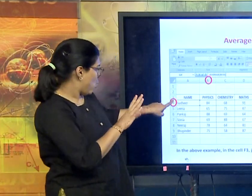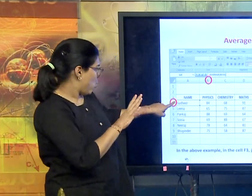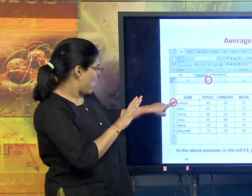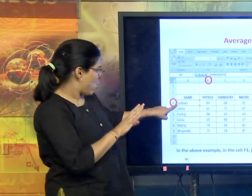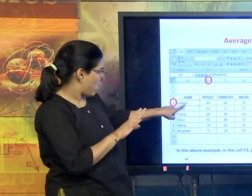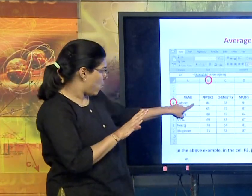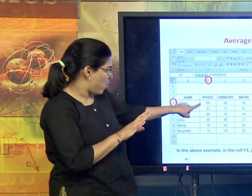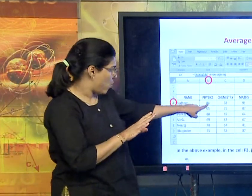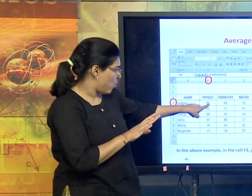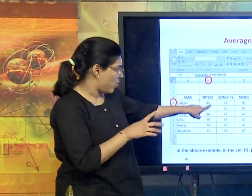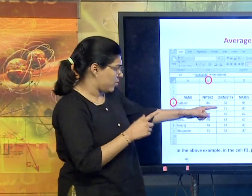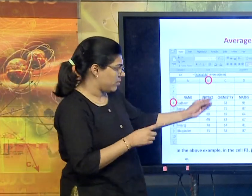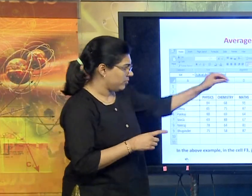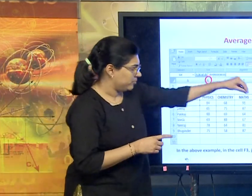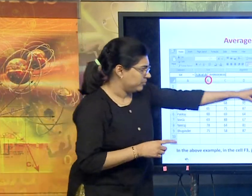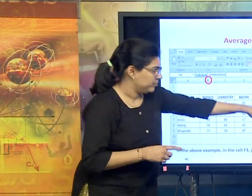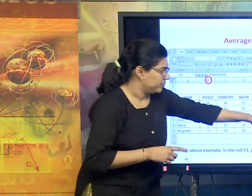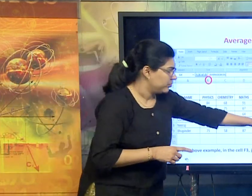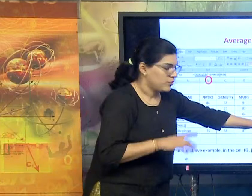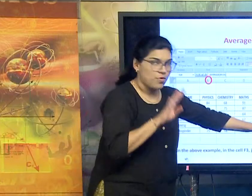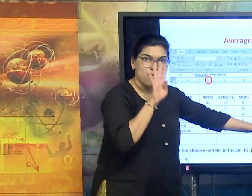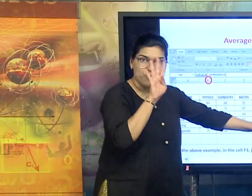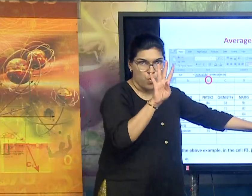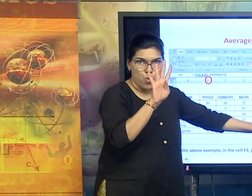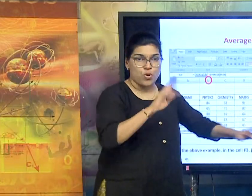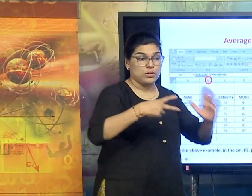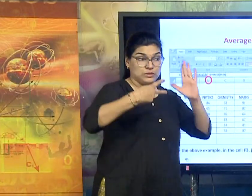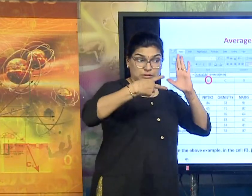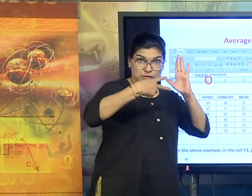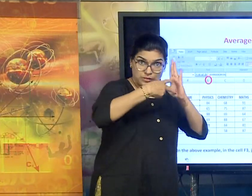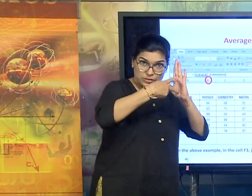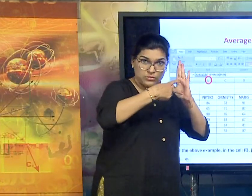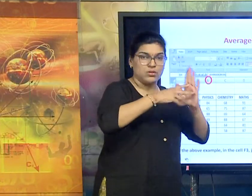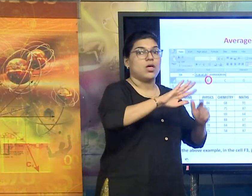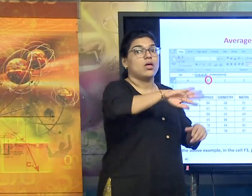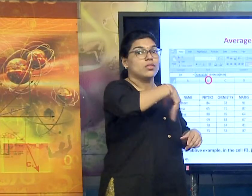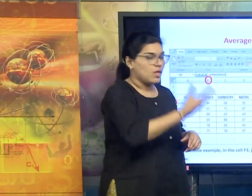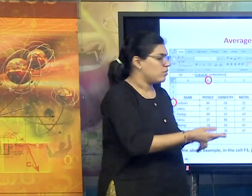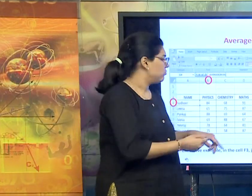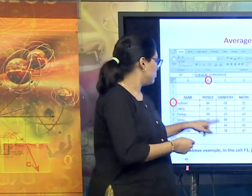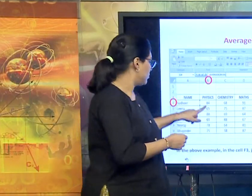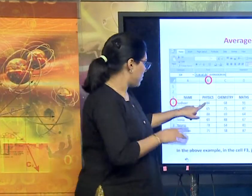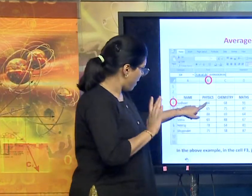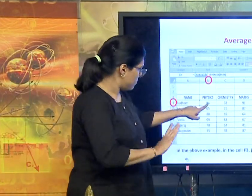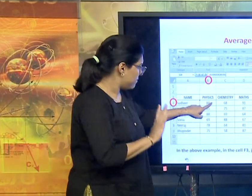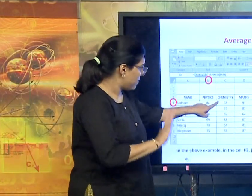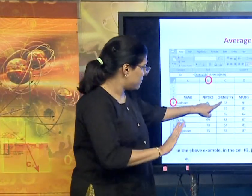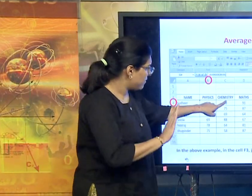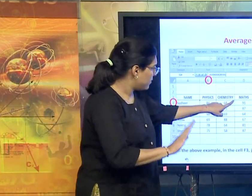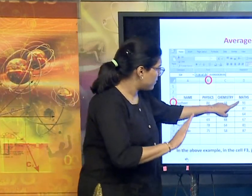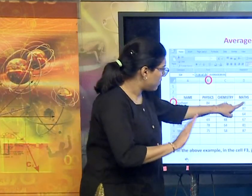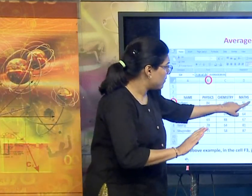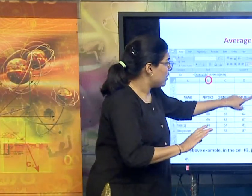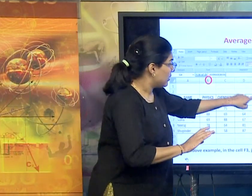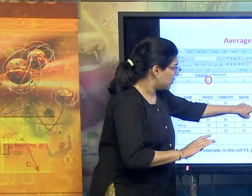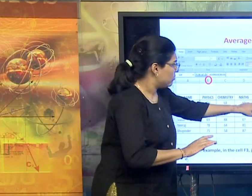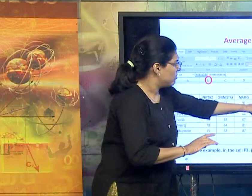cell number. It is again same, that column number and then row number.